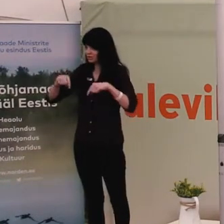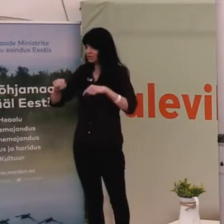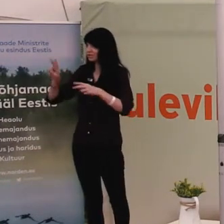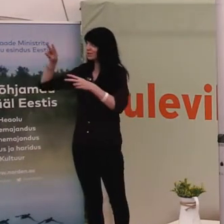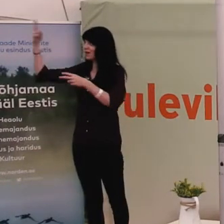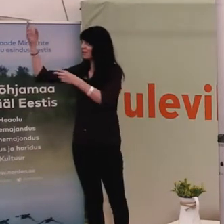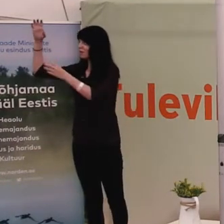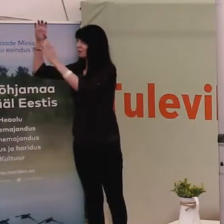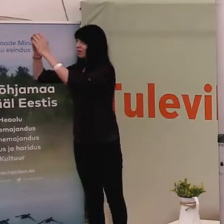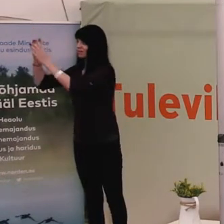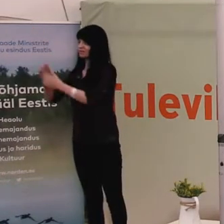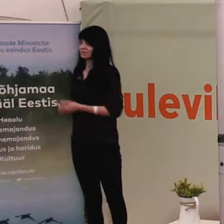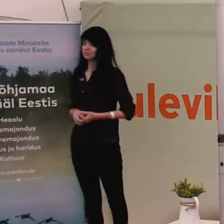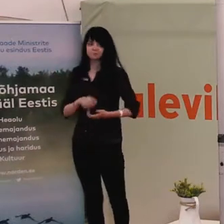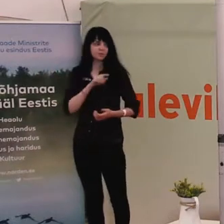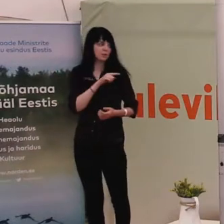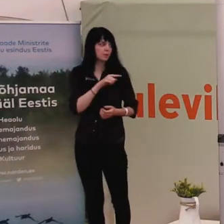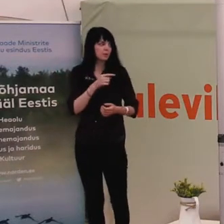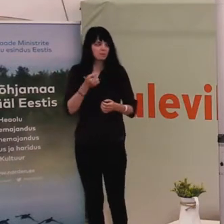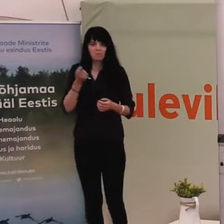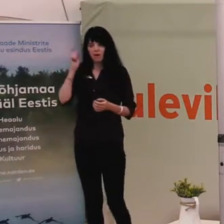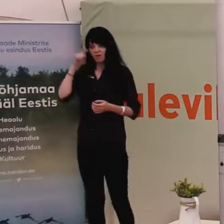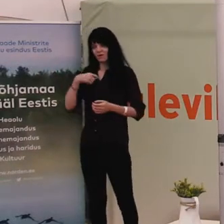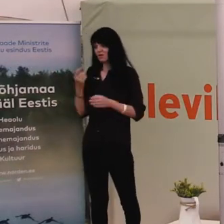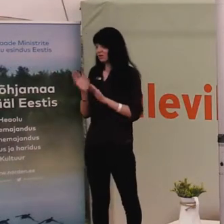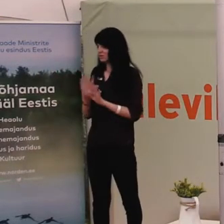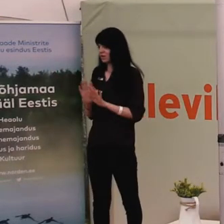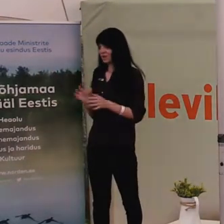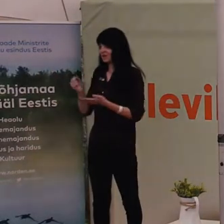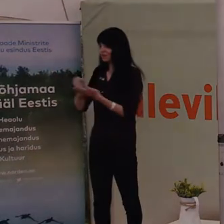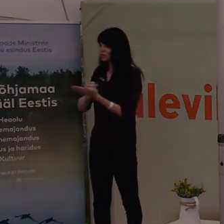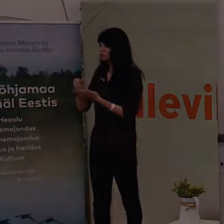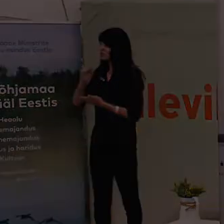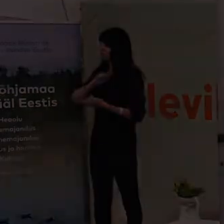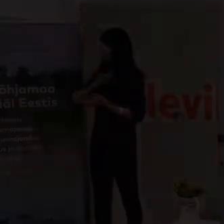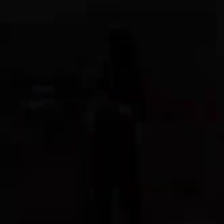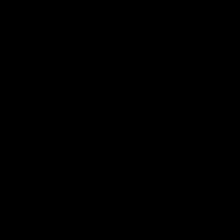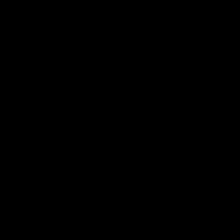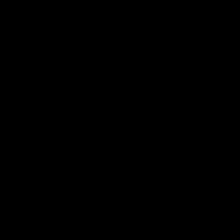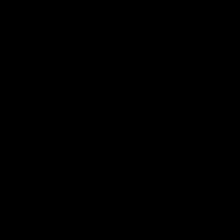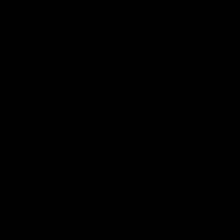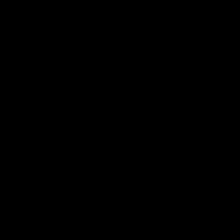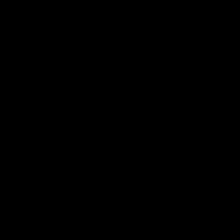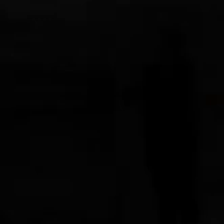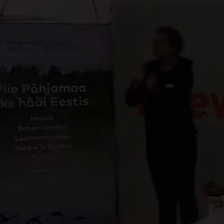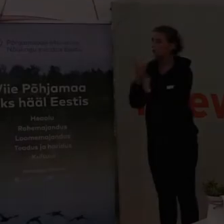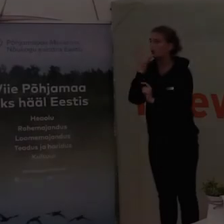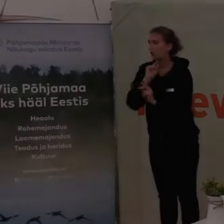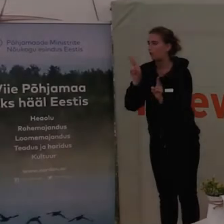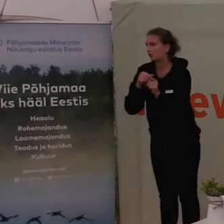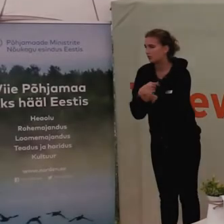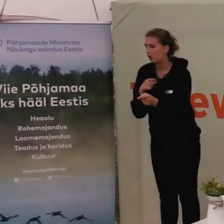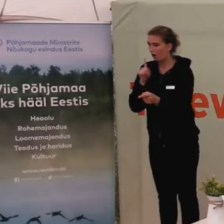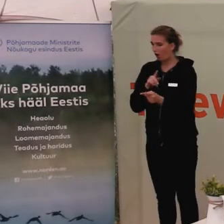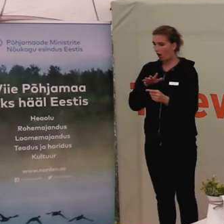I think that's completely unrealistic. I mean, I think we need resources to go there. We need energy to go there. So in a